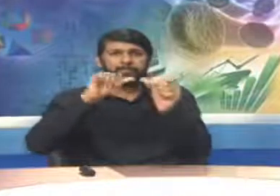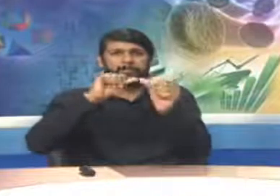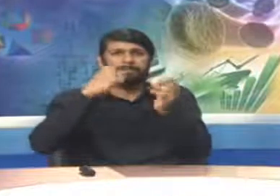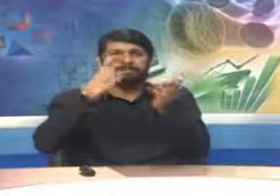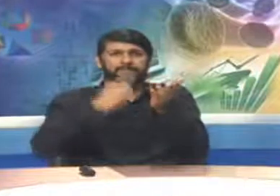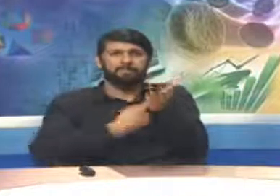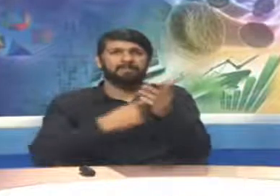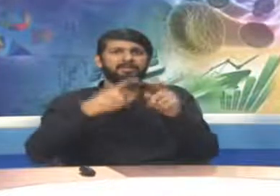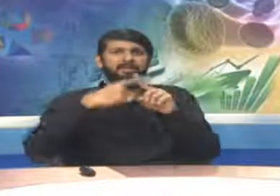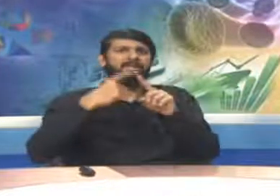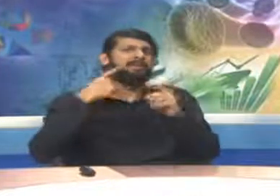Marxism.